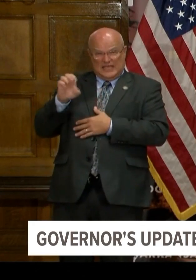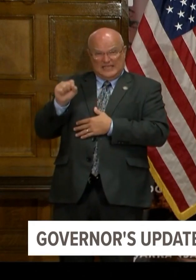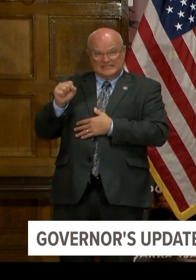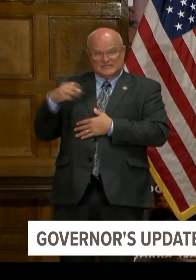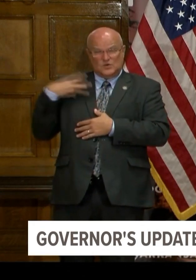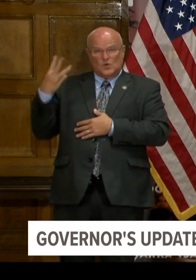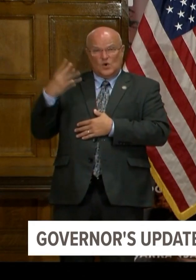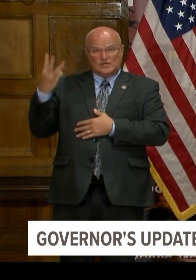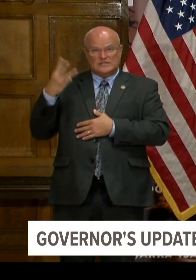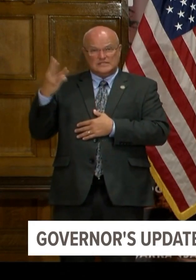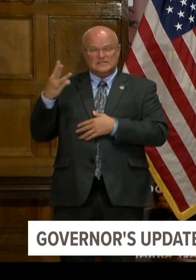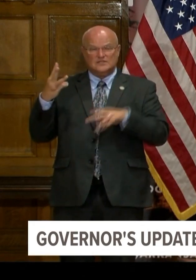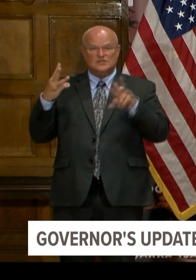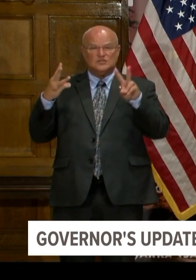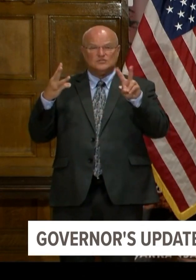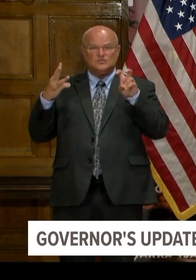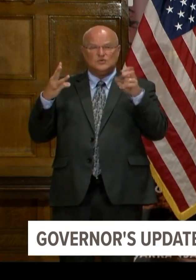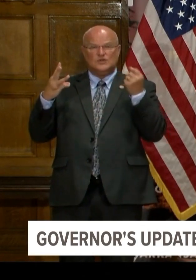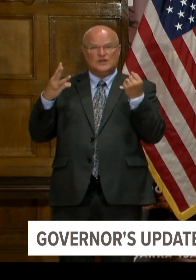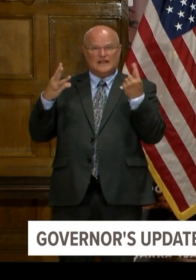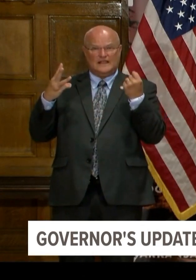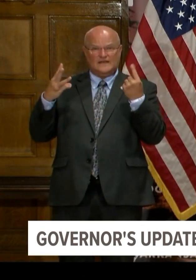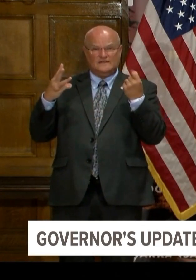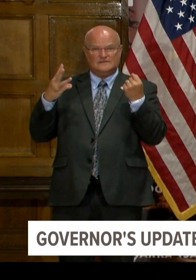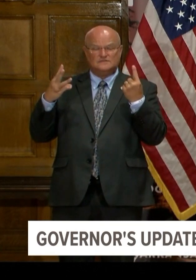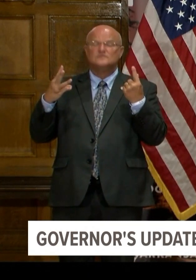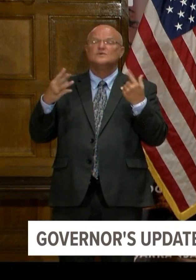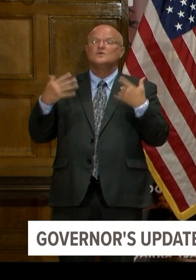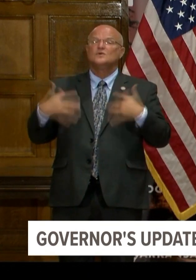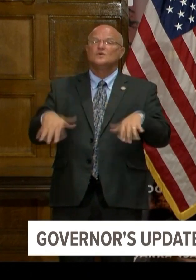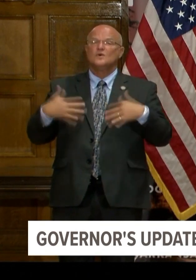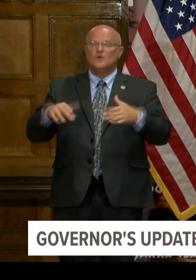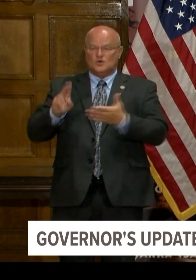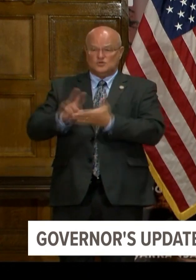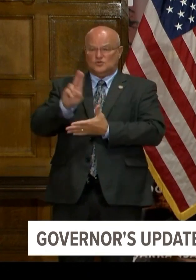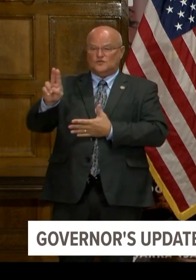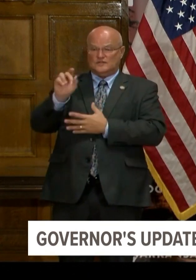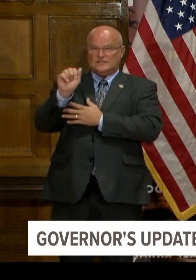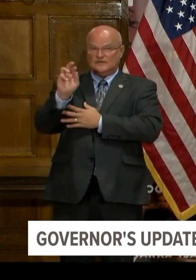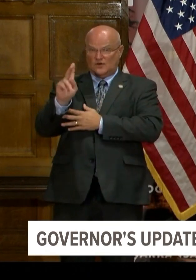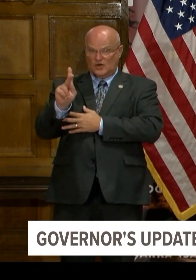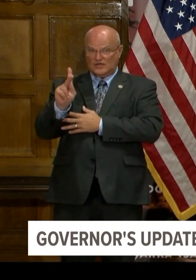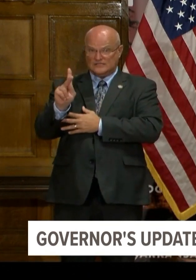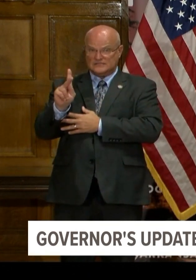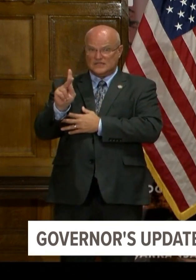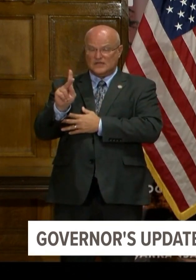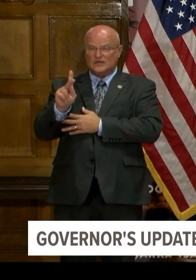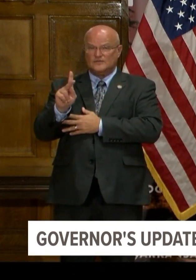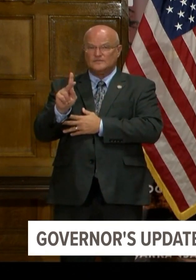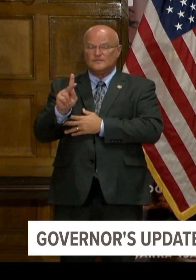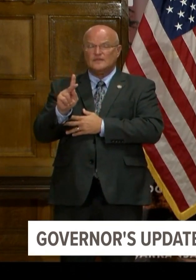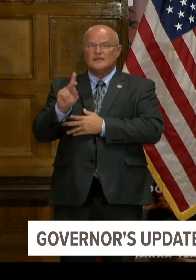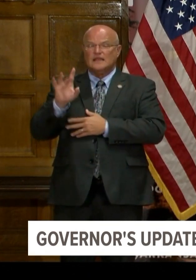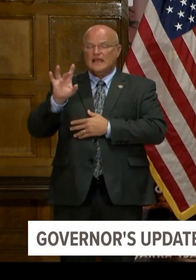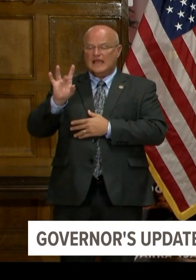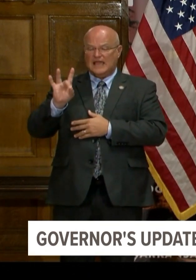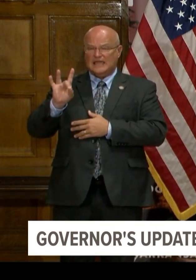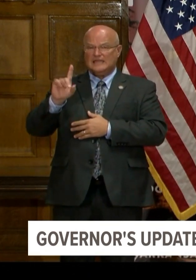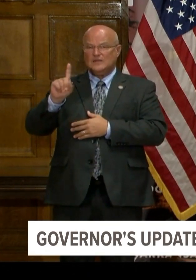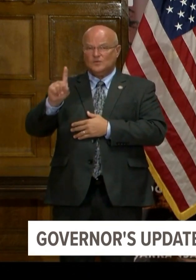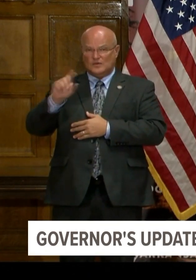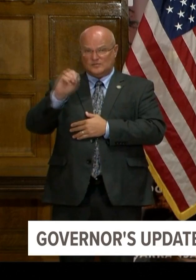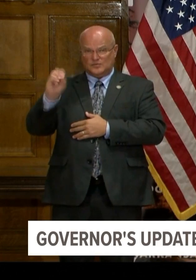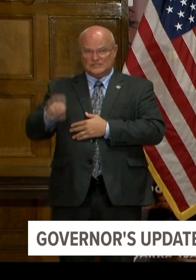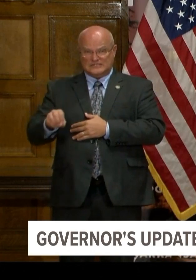had 211. Now, obviously, in Washington County, we have the University of Arkansas, and 81% of those new cases